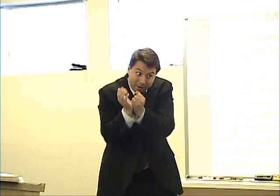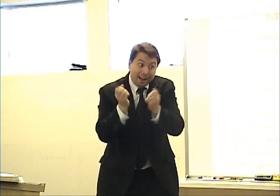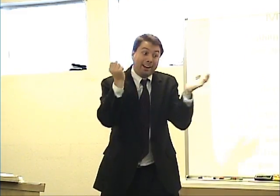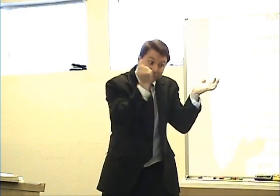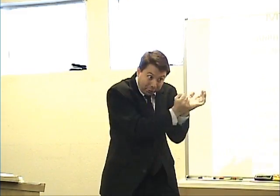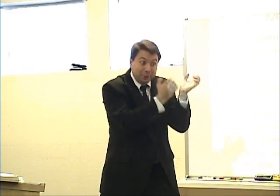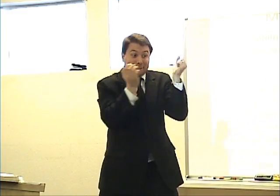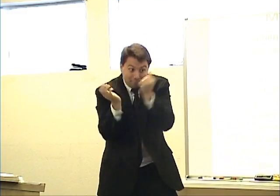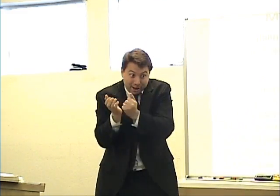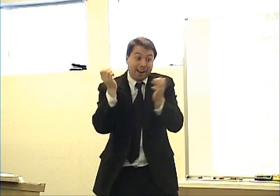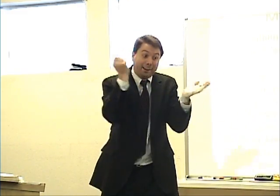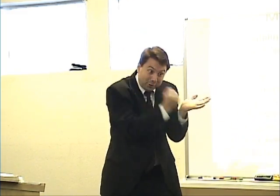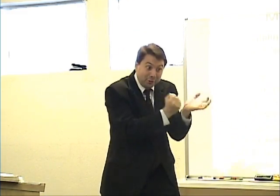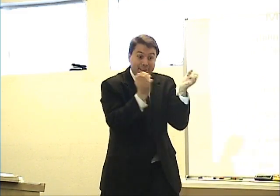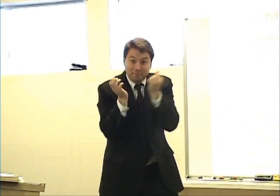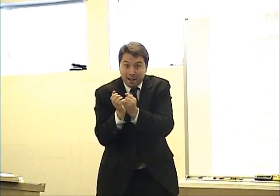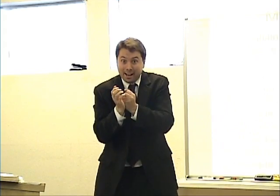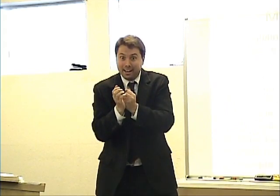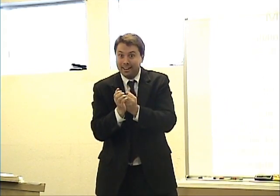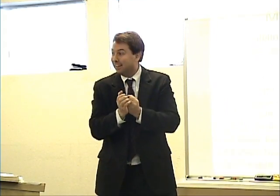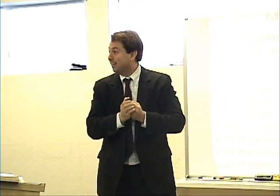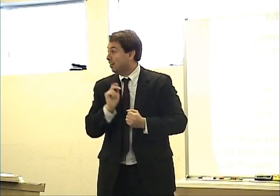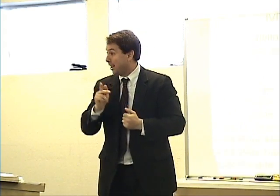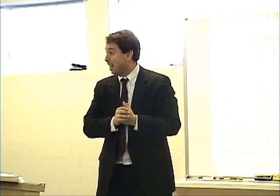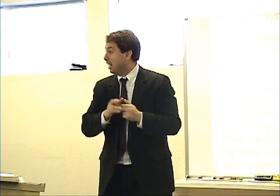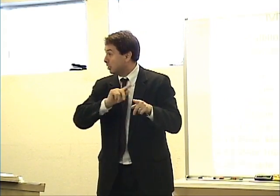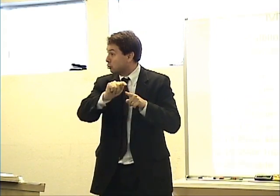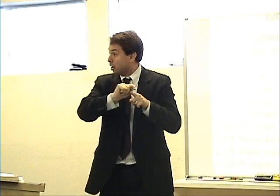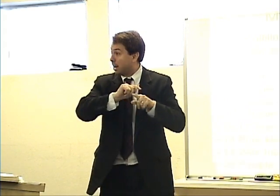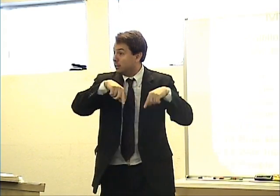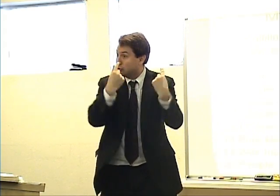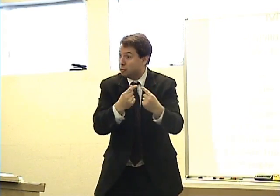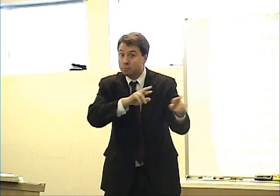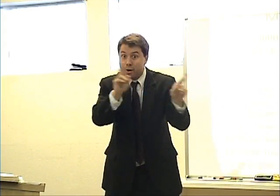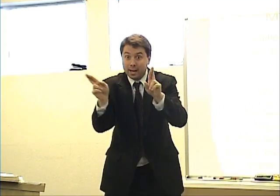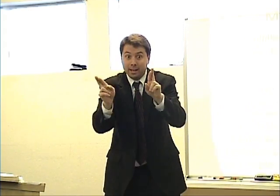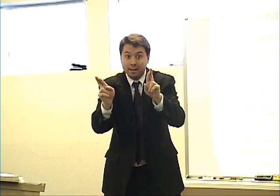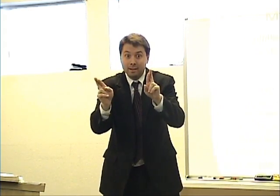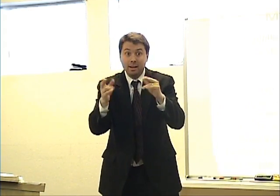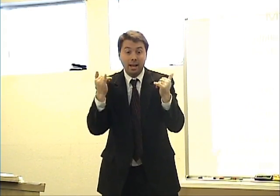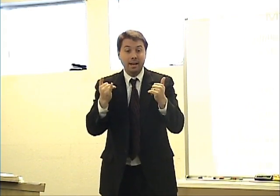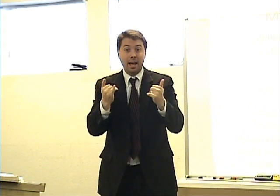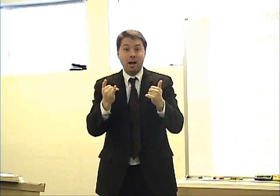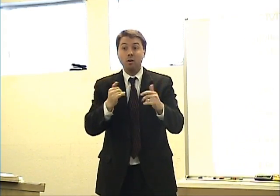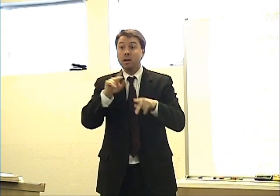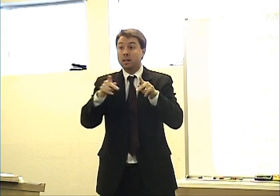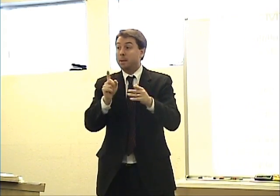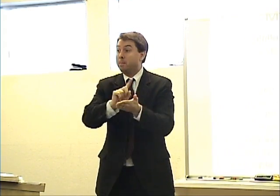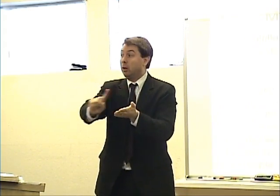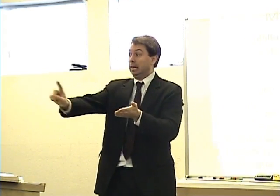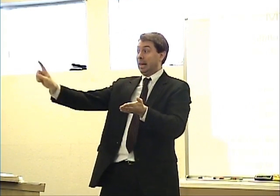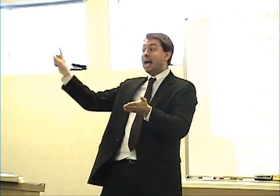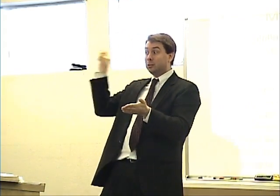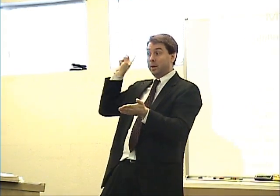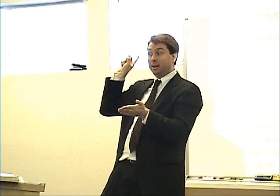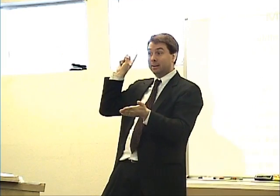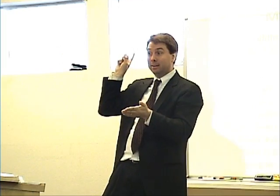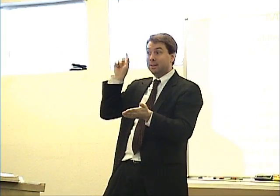crucify, crucify, crucify. Okay, they had trained the group ready. And now the people last week,